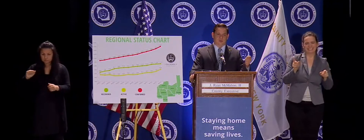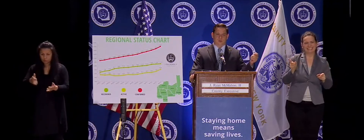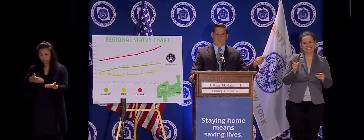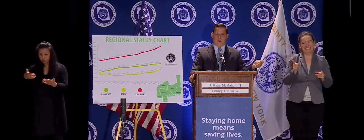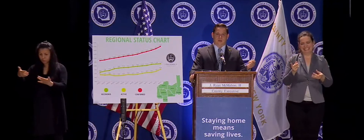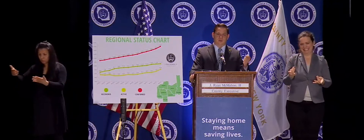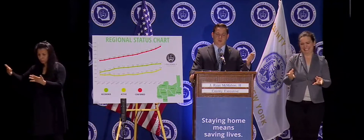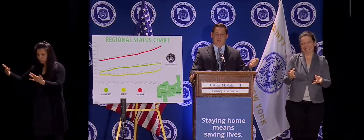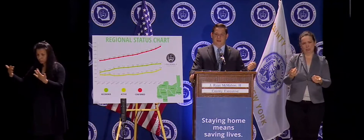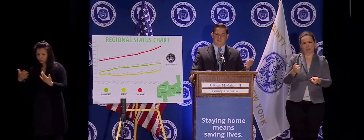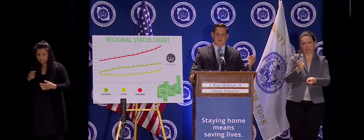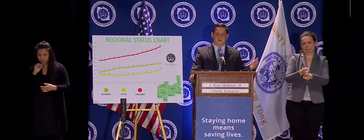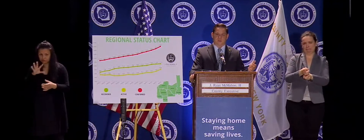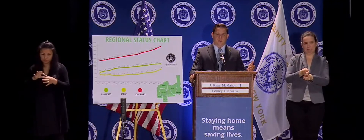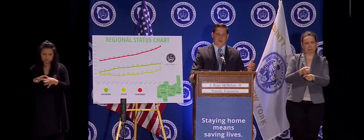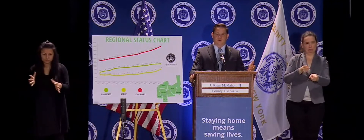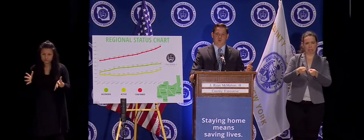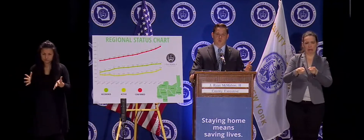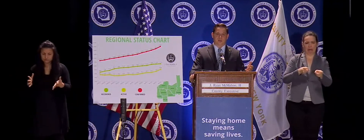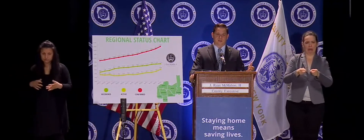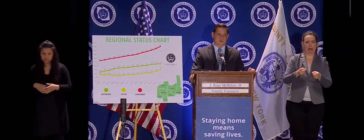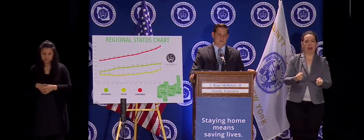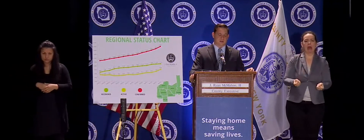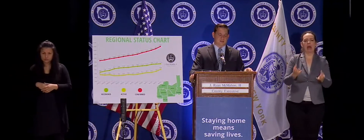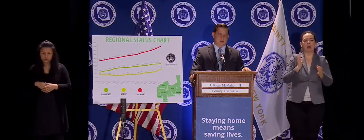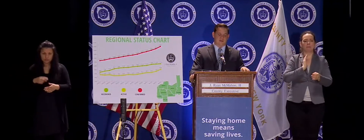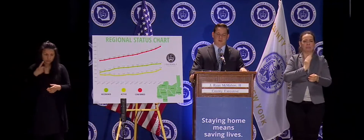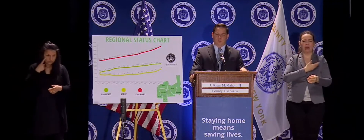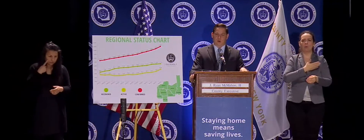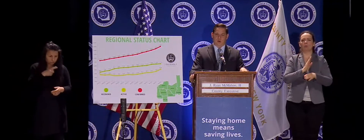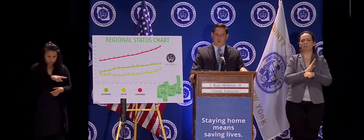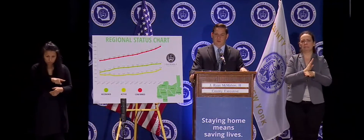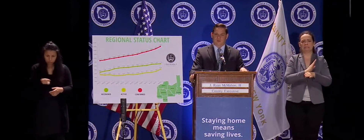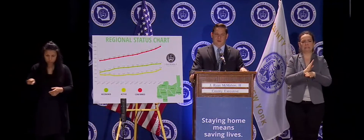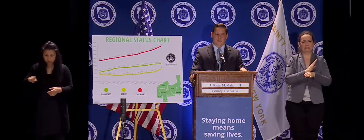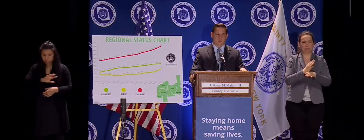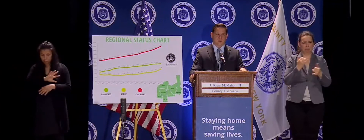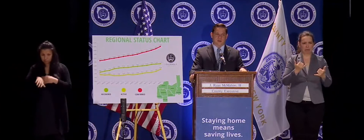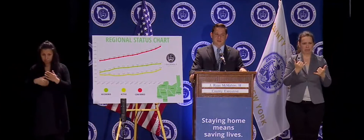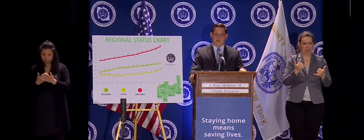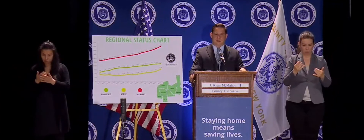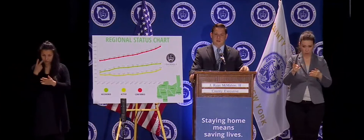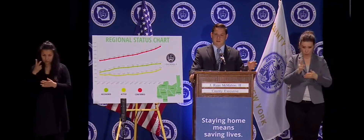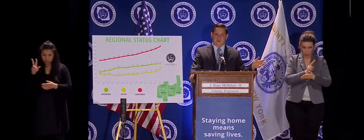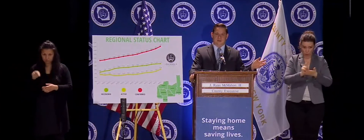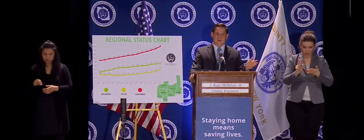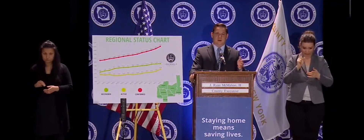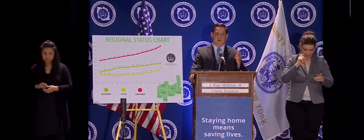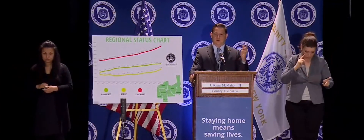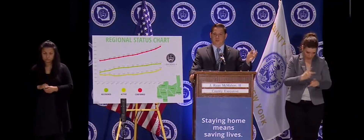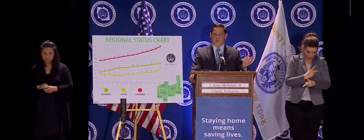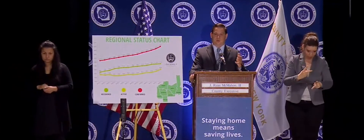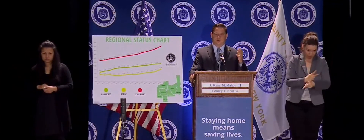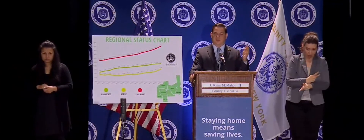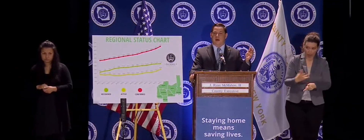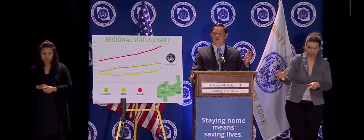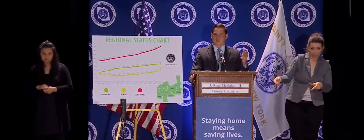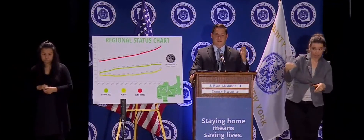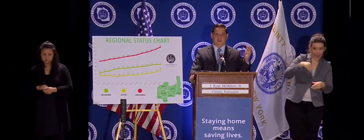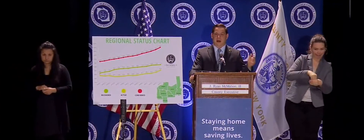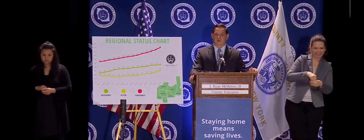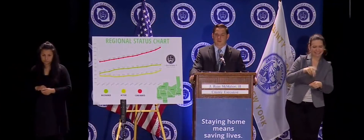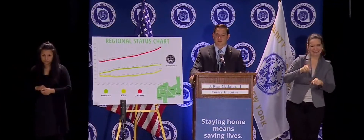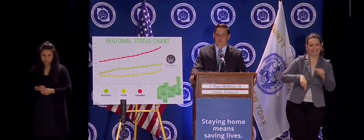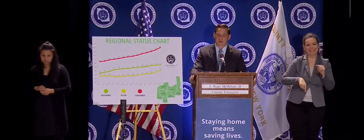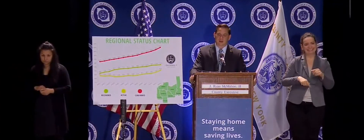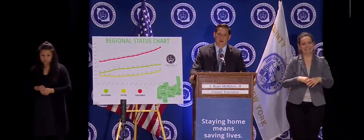to go through a regulatory process over a period of 2 weeks to have them go phase one and then get all those approvals, thousands